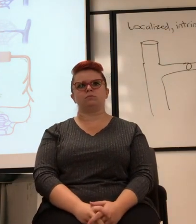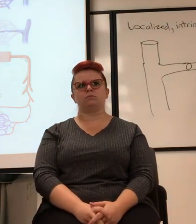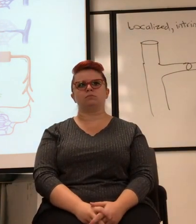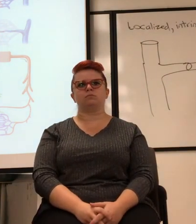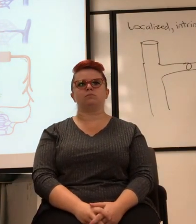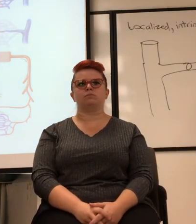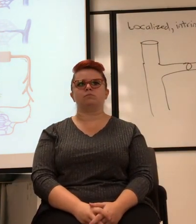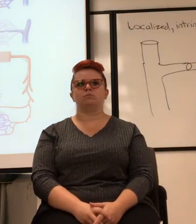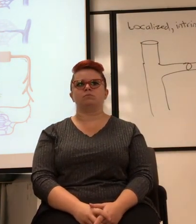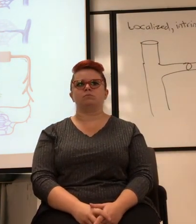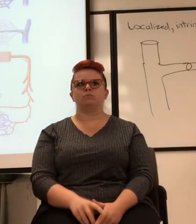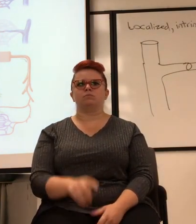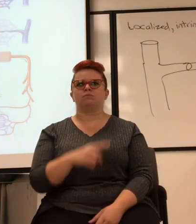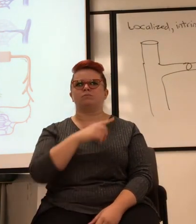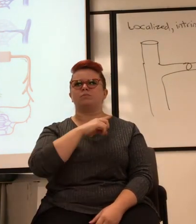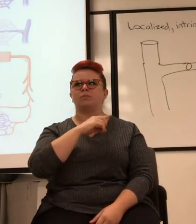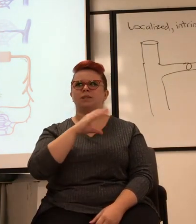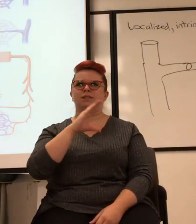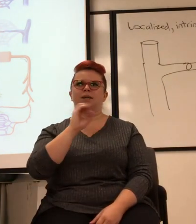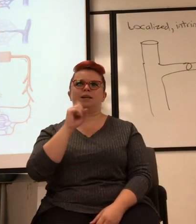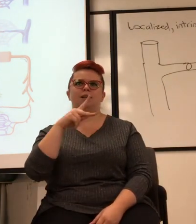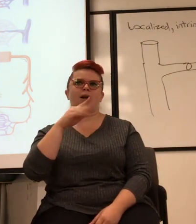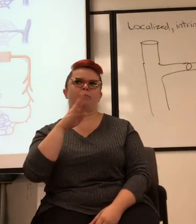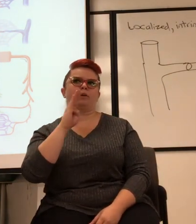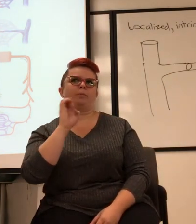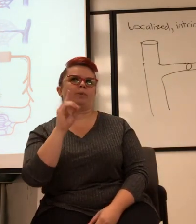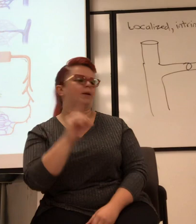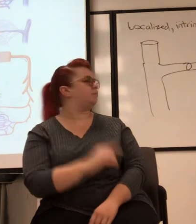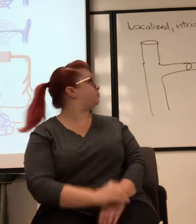I'll just draw a capillary bed like that.